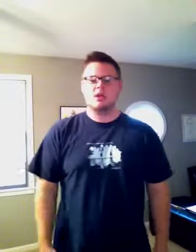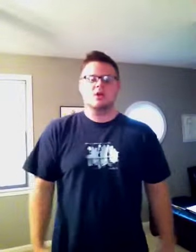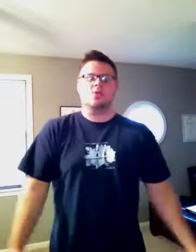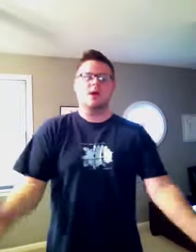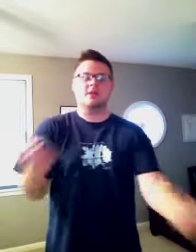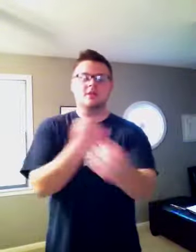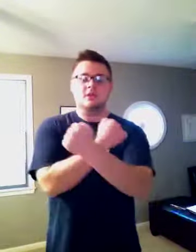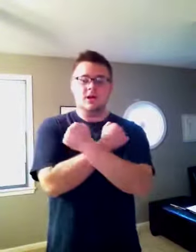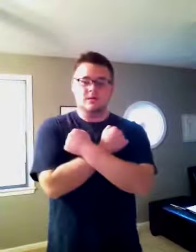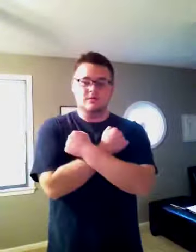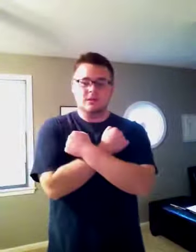When the love